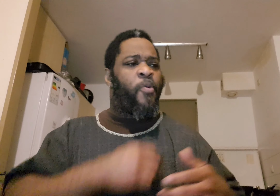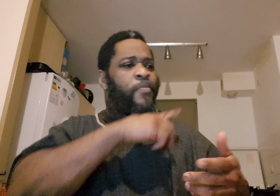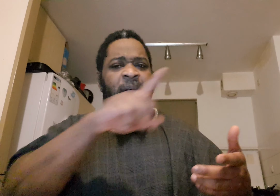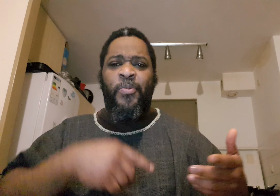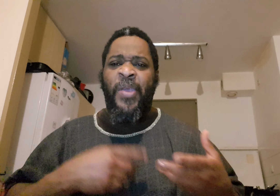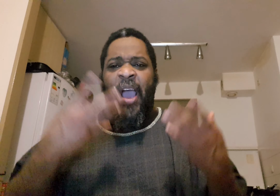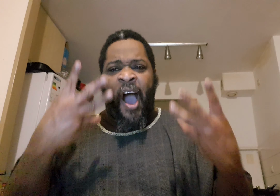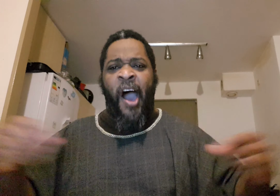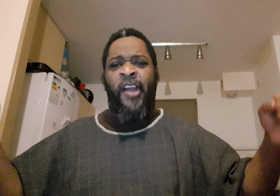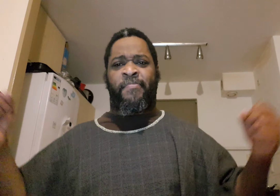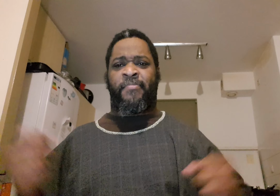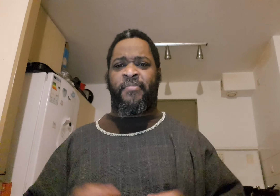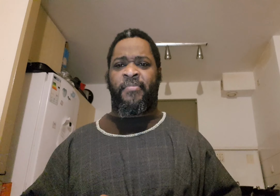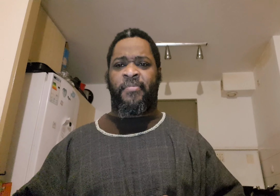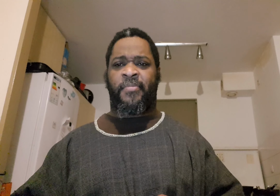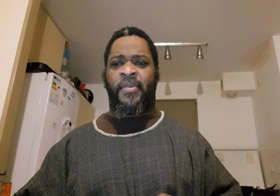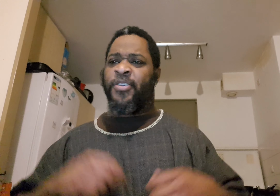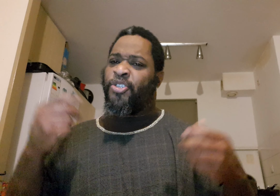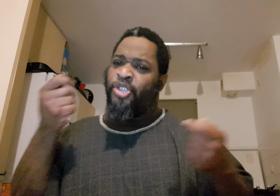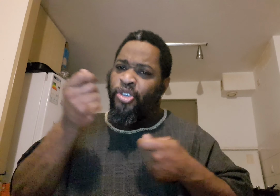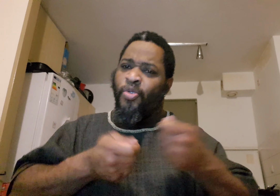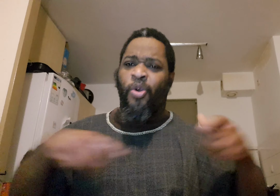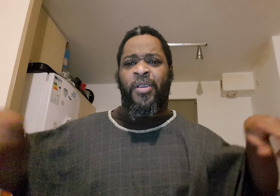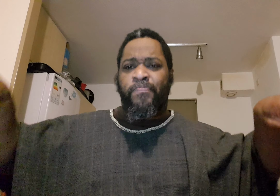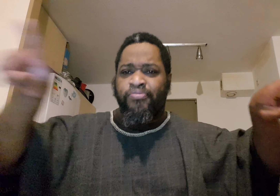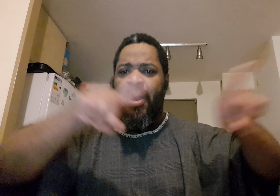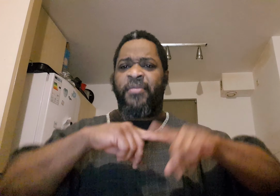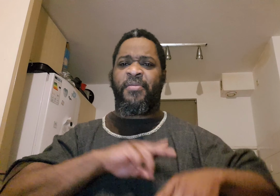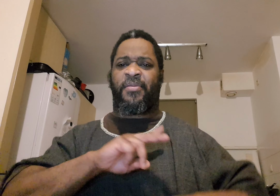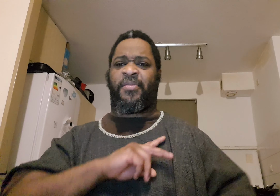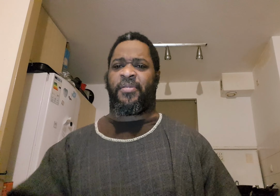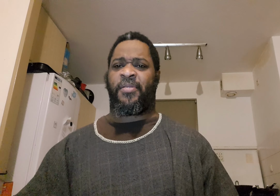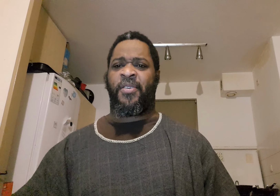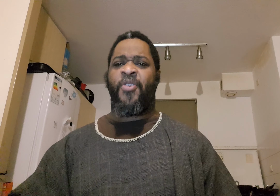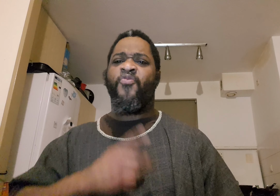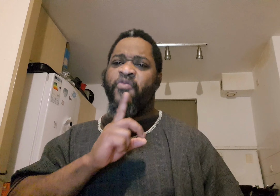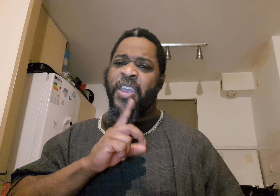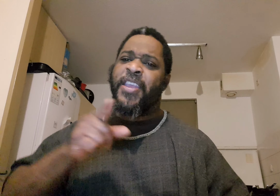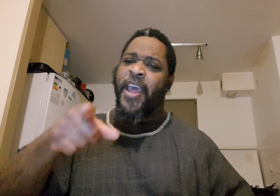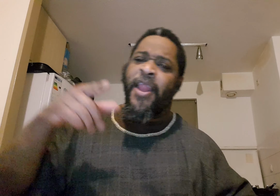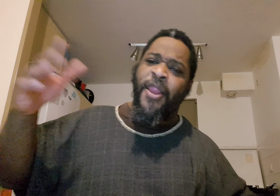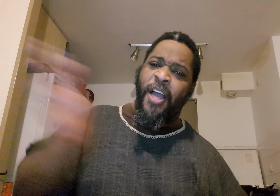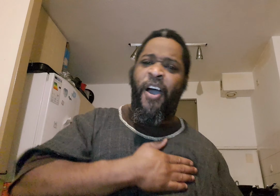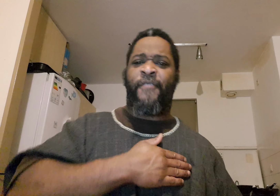whom that we are. Choke the brothers we love.